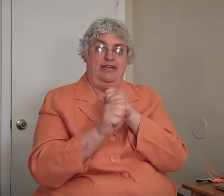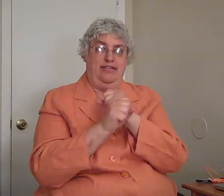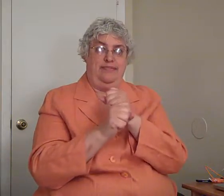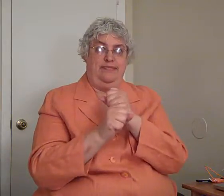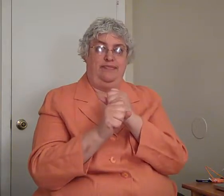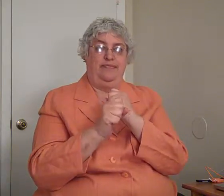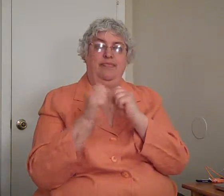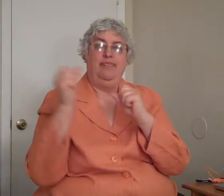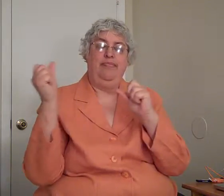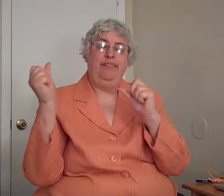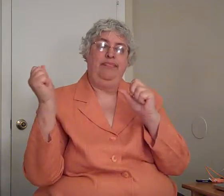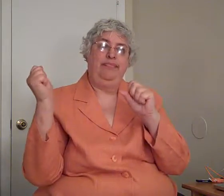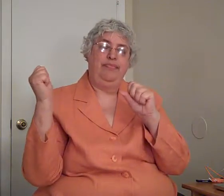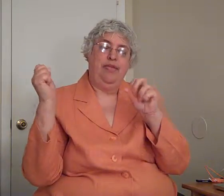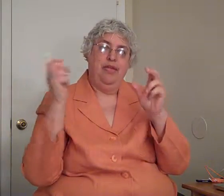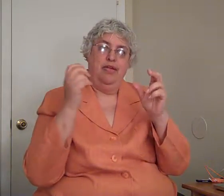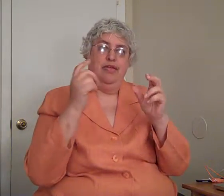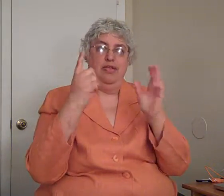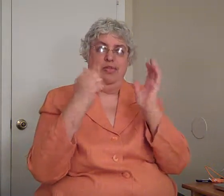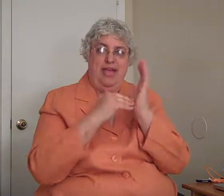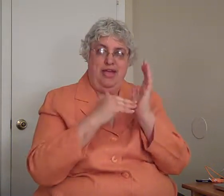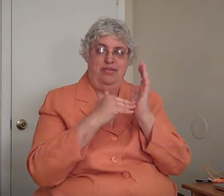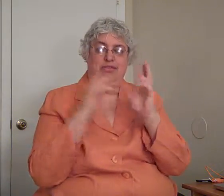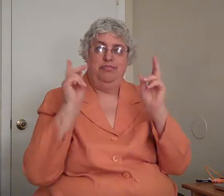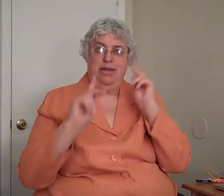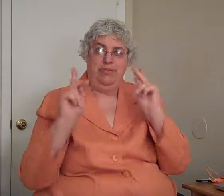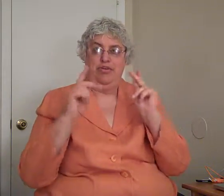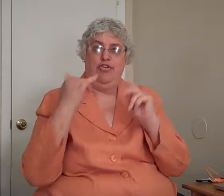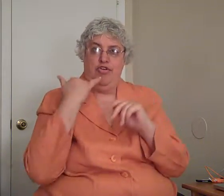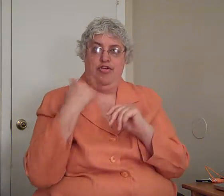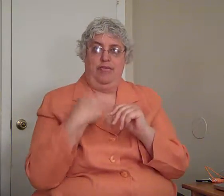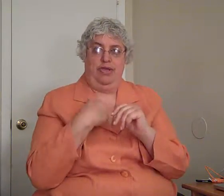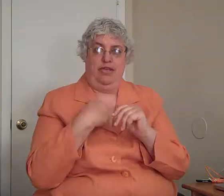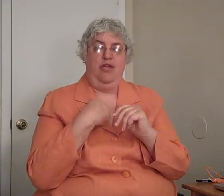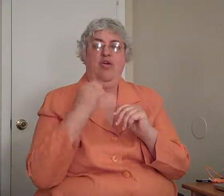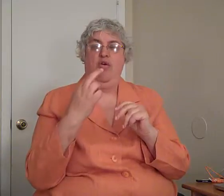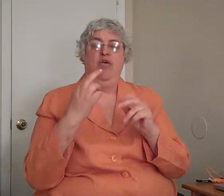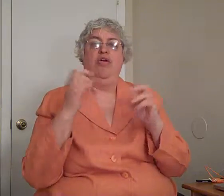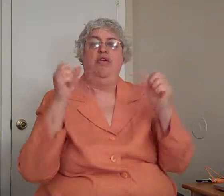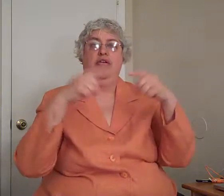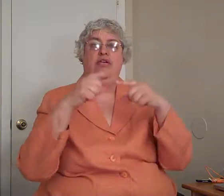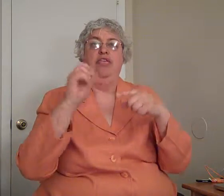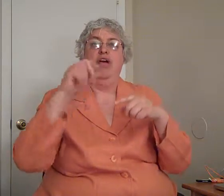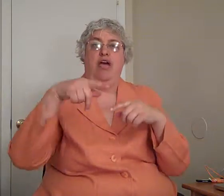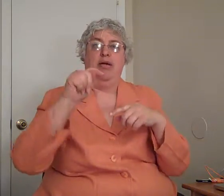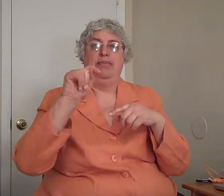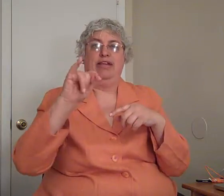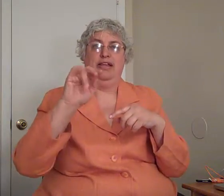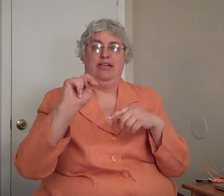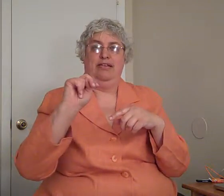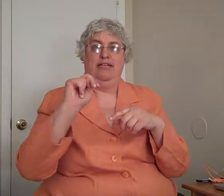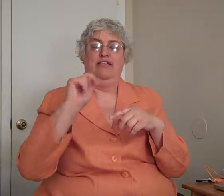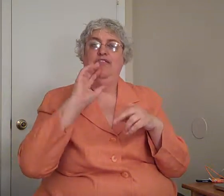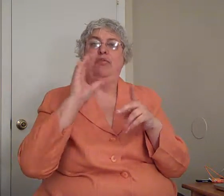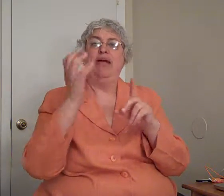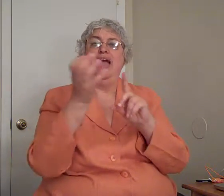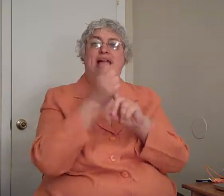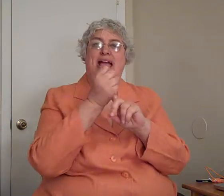bring in hundreds, even thousands of leads at a time. The opt-in rate for my capture pages have been as high as 60%, which is